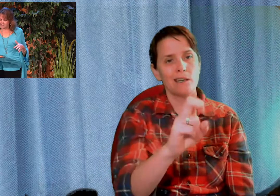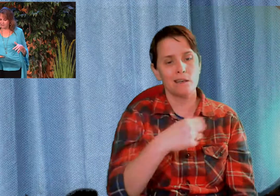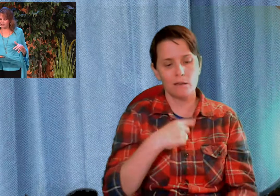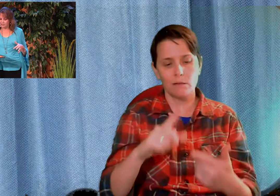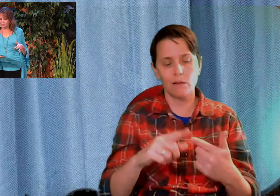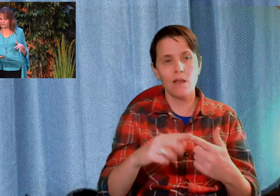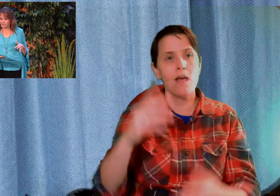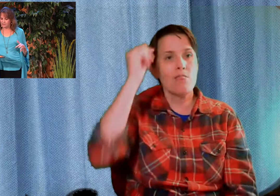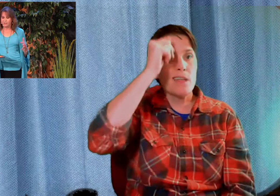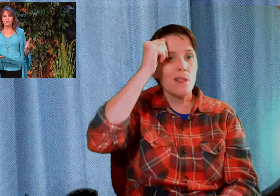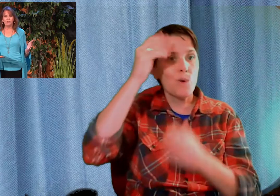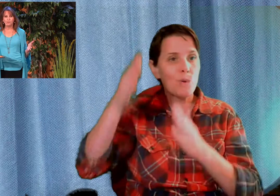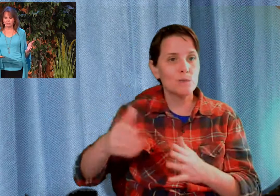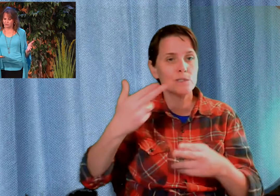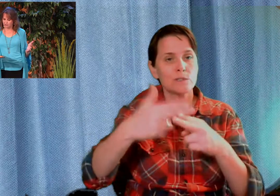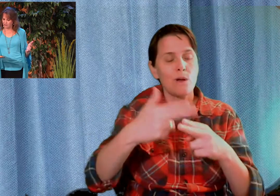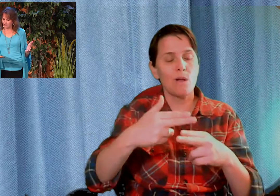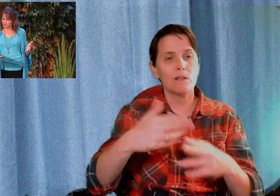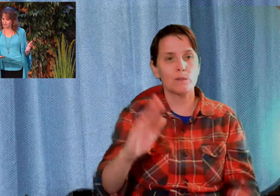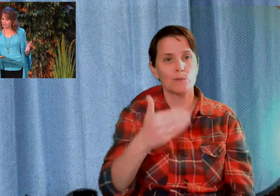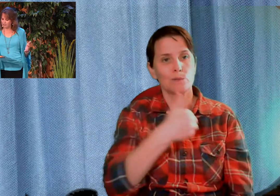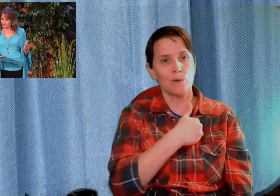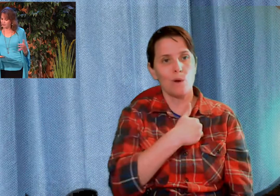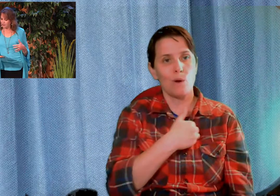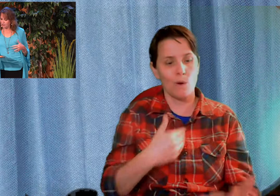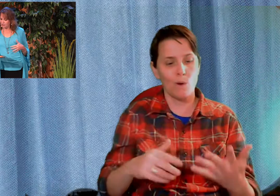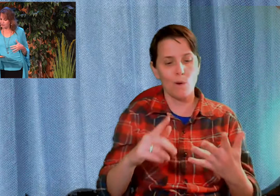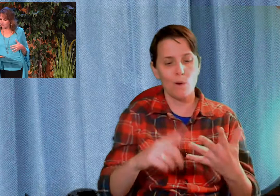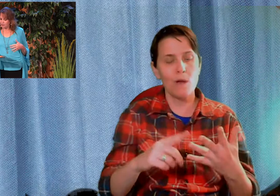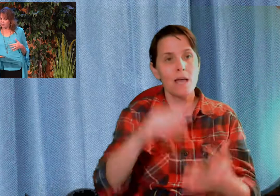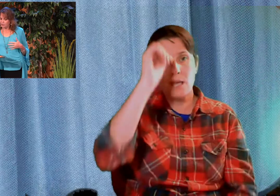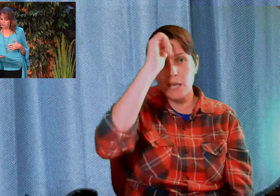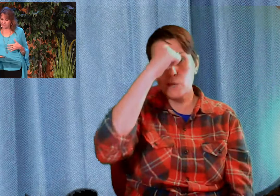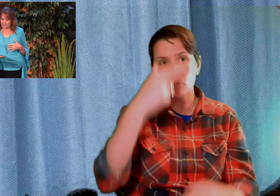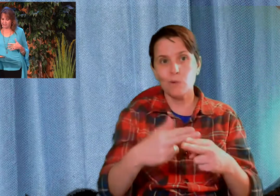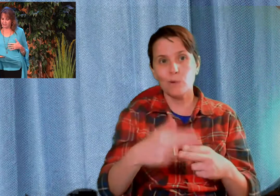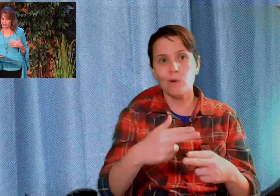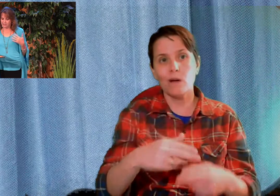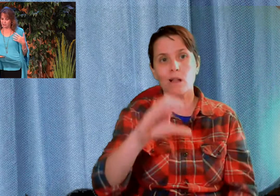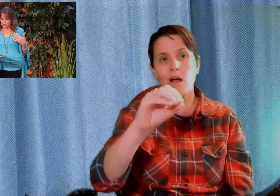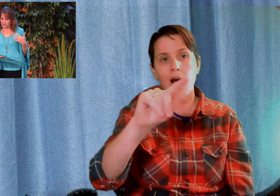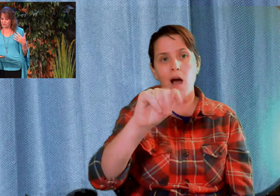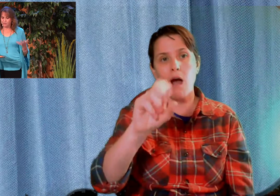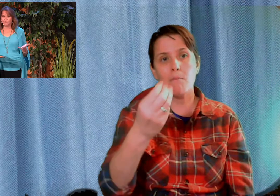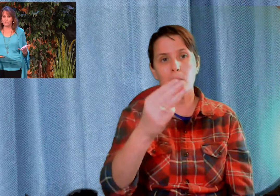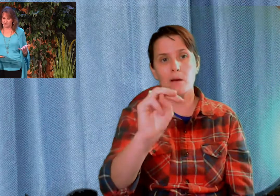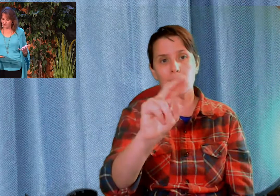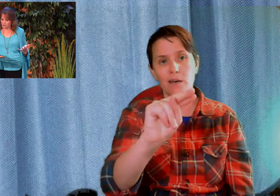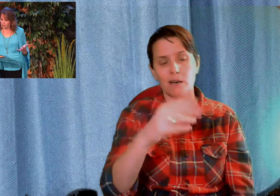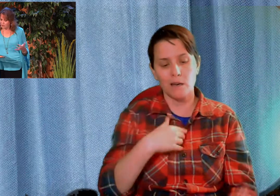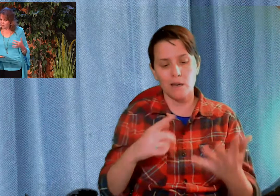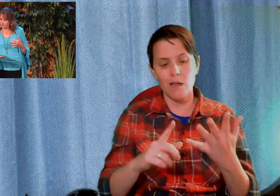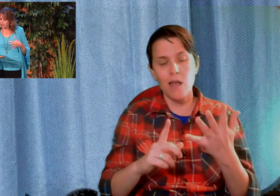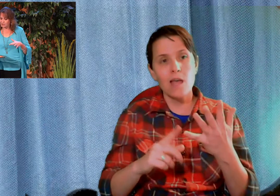seat of the unconscious. Hindu masters call it Atman. Buddhists call it Dharma. Rilke calls it inwardness. Sufis